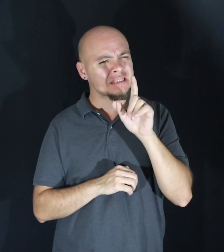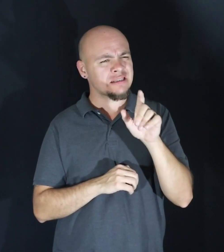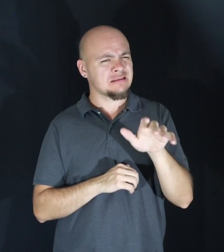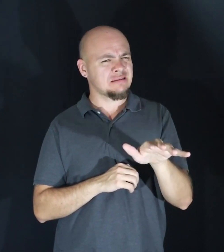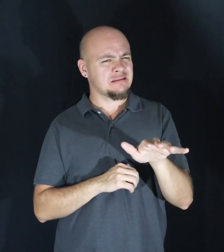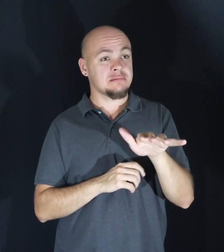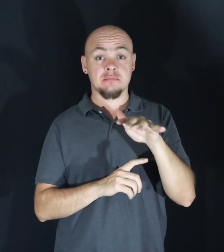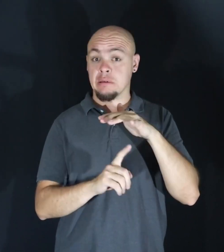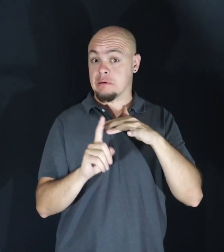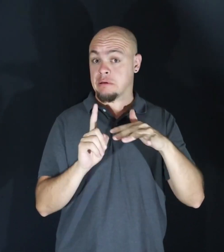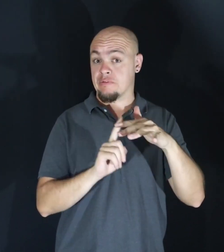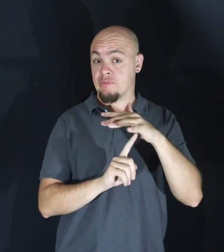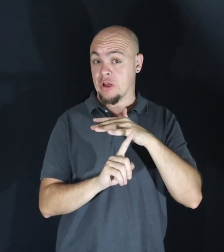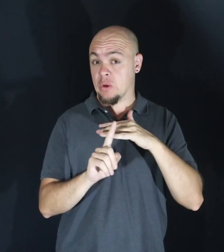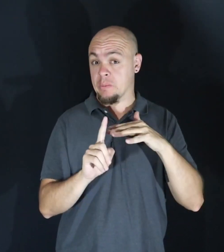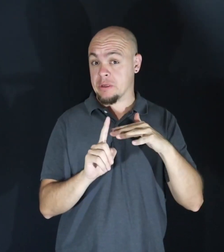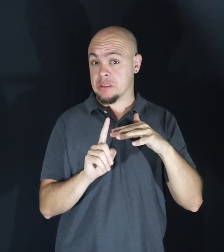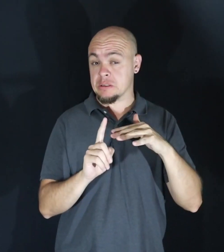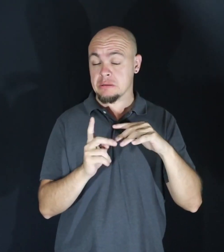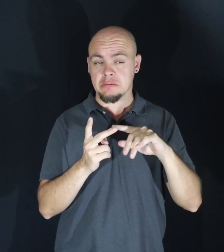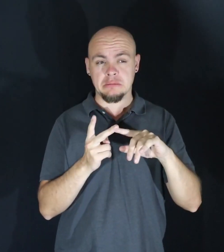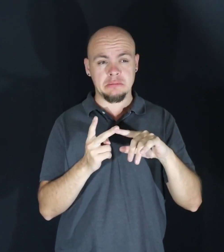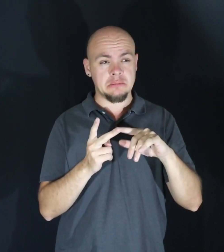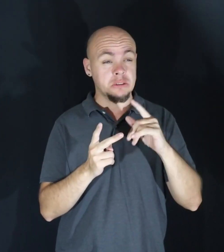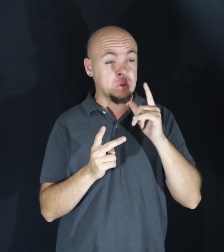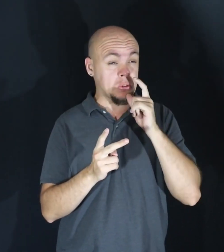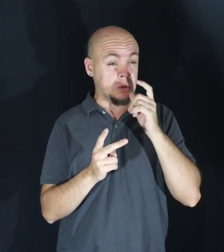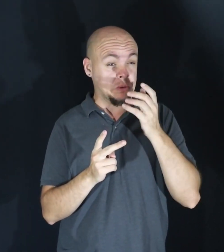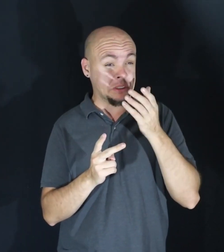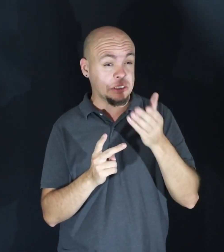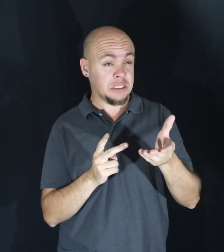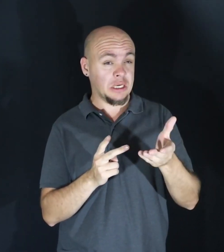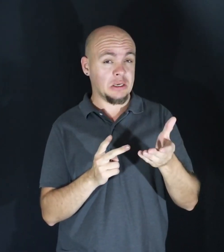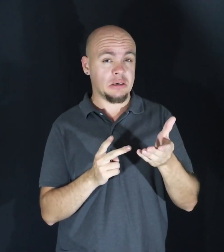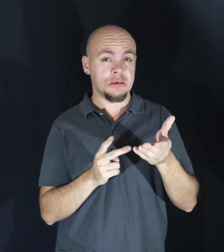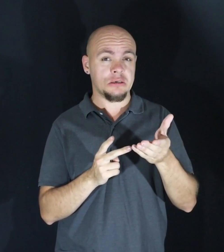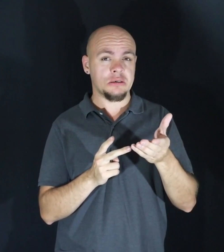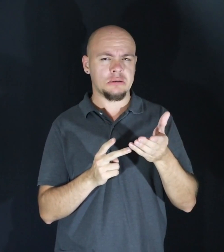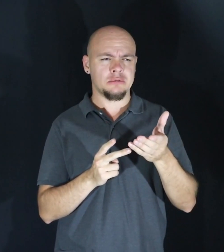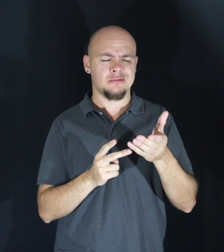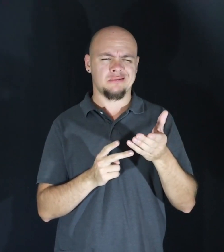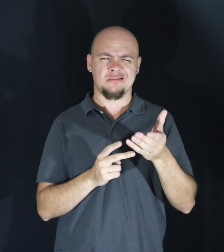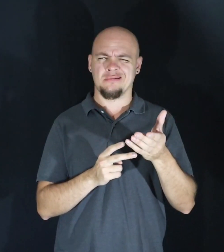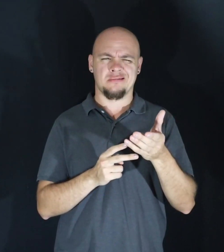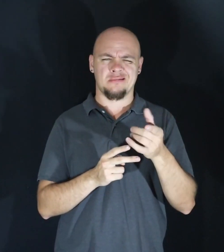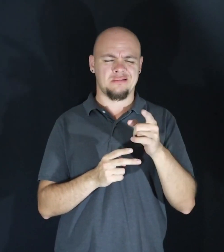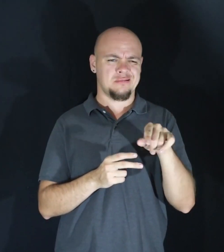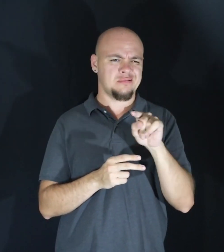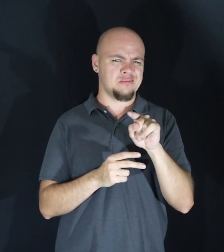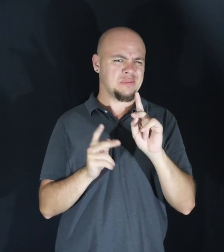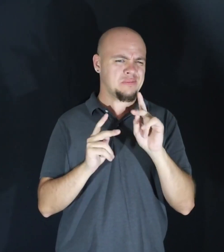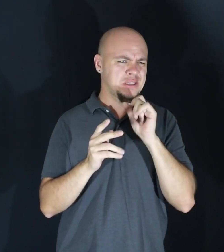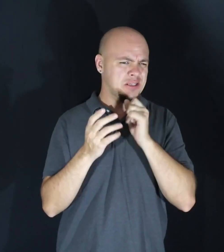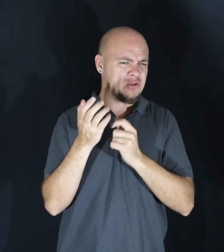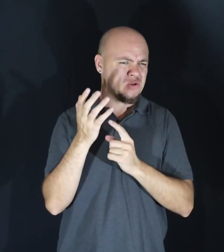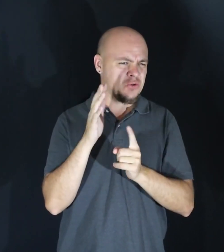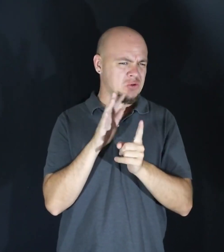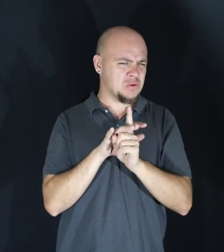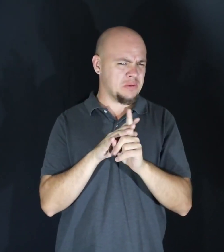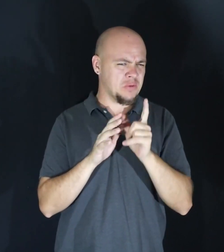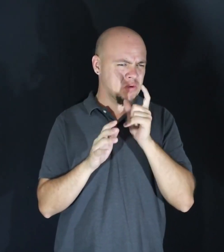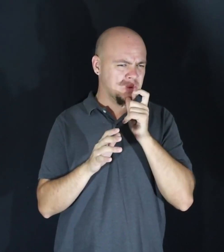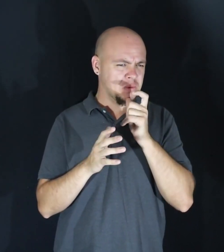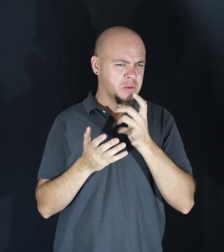it the environment? Was it who was there or who wasn't there? Become your